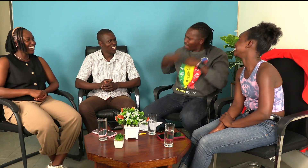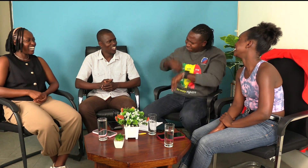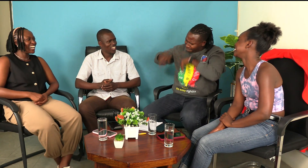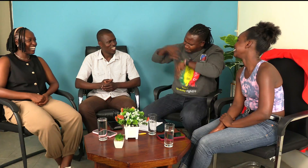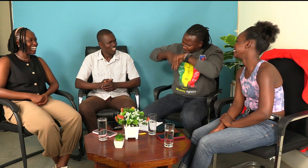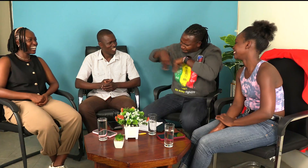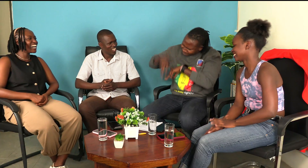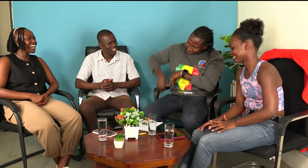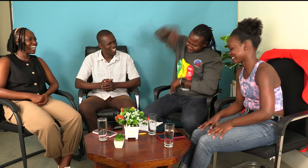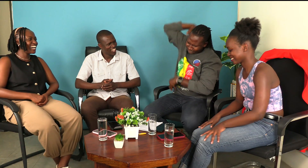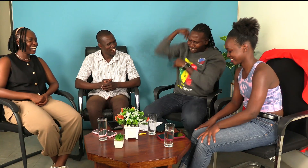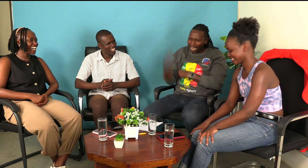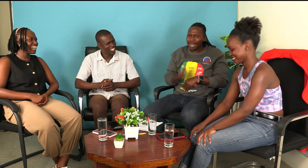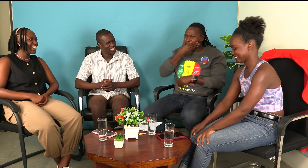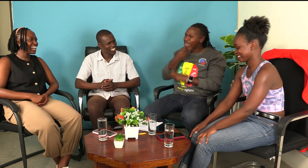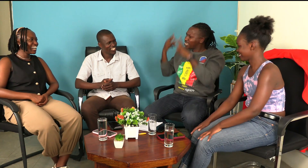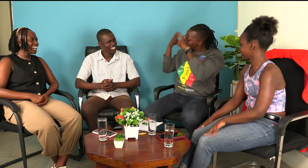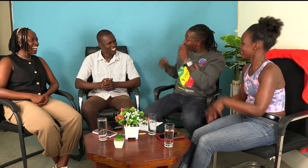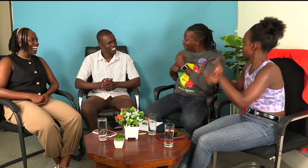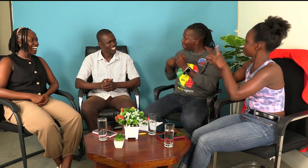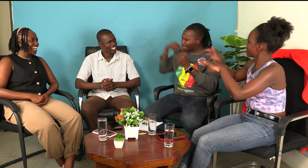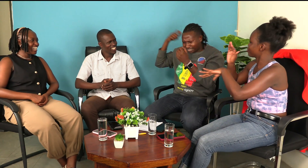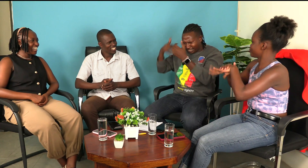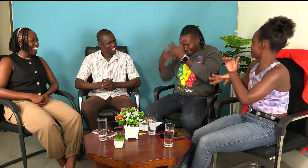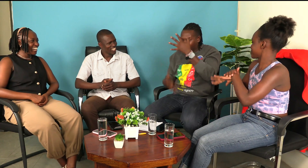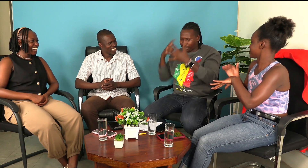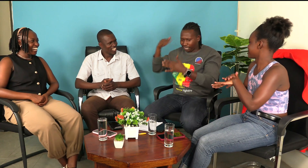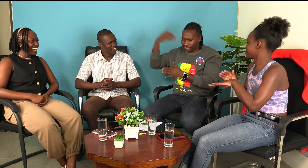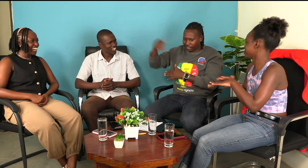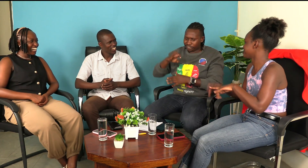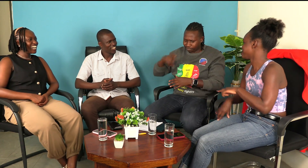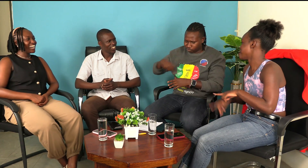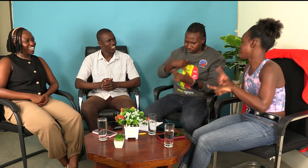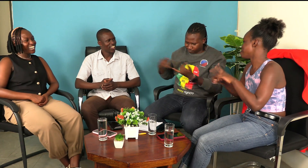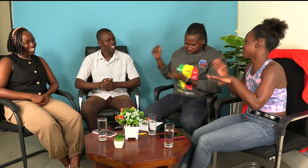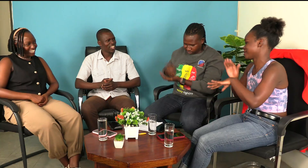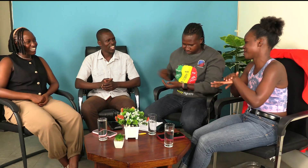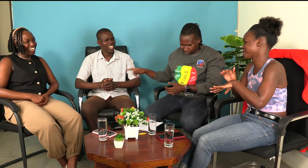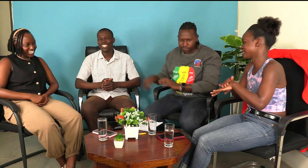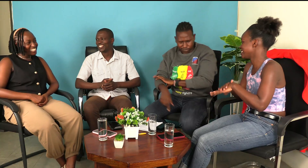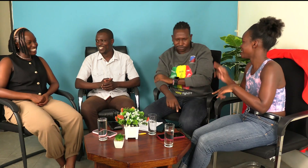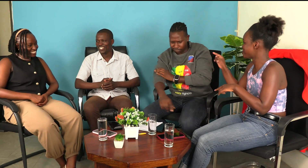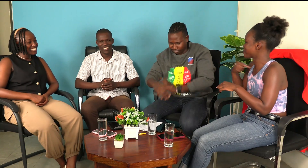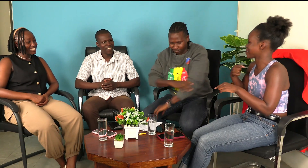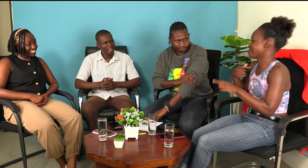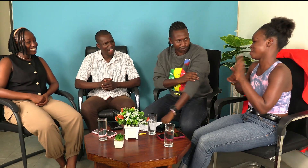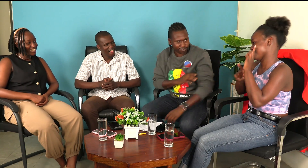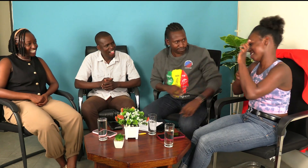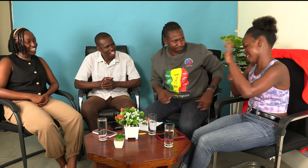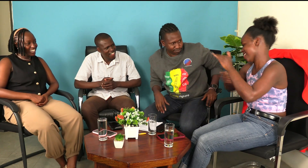Collins is really, going into the files and, digging deeper and deeper on men issues. Which Yeah, is all right. I very think good. next time we're going to Yeah, invite very you again, good. okay?